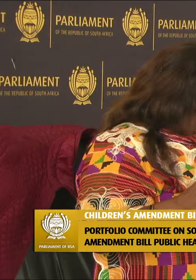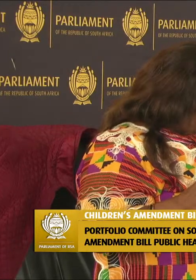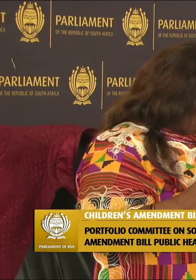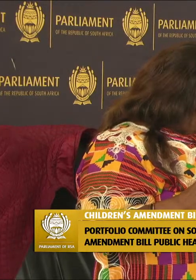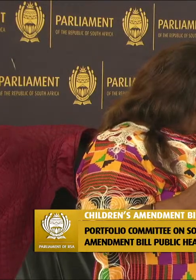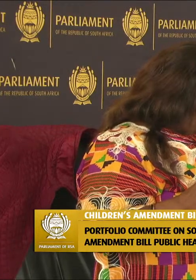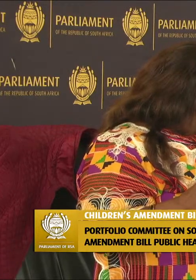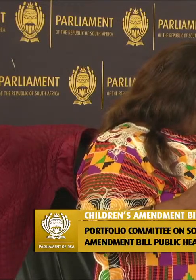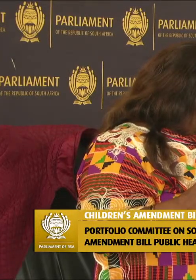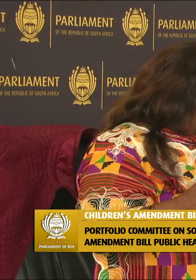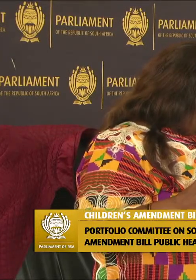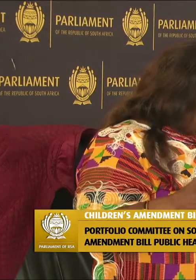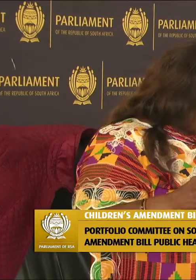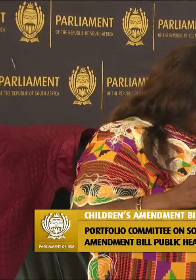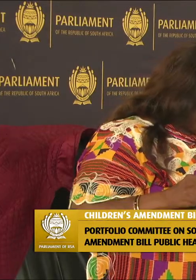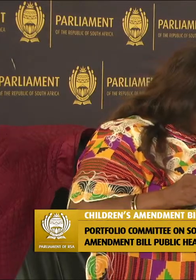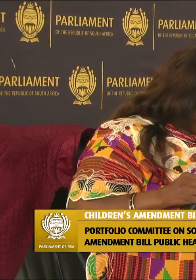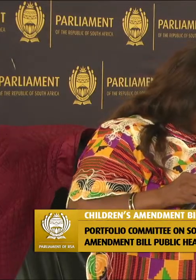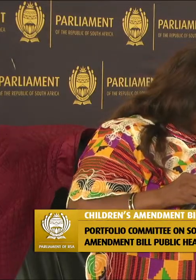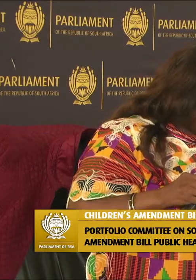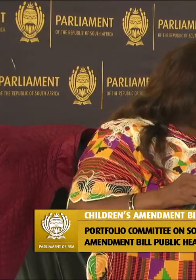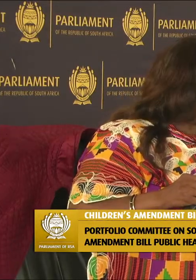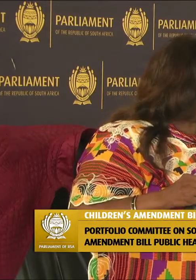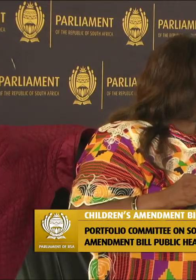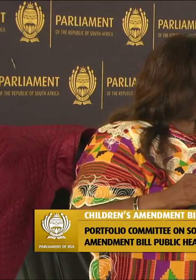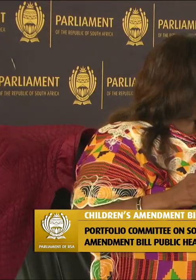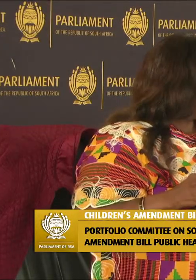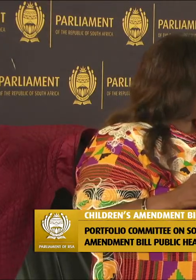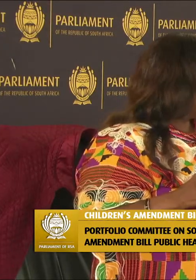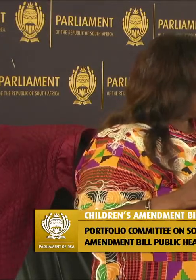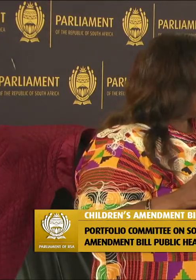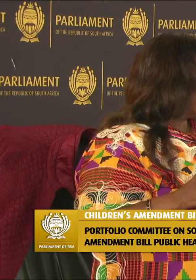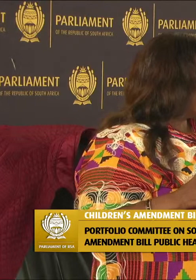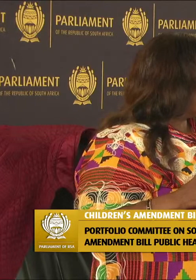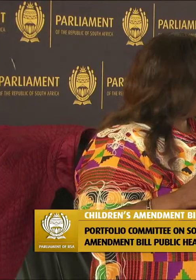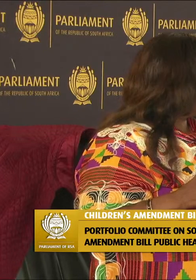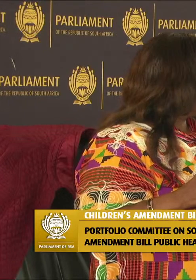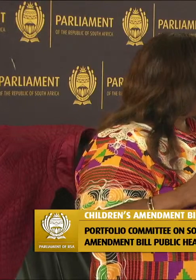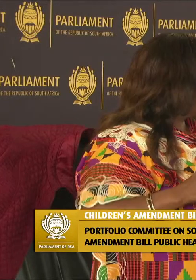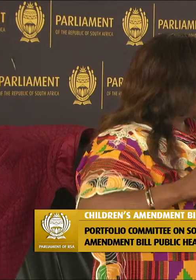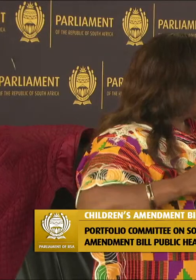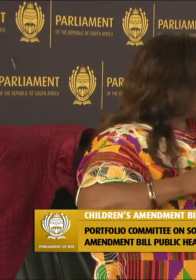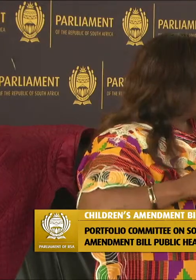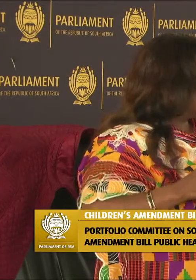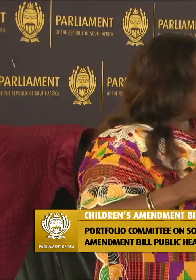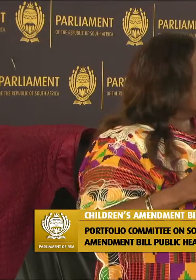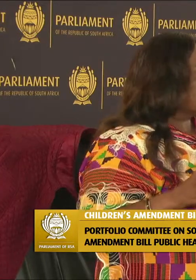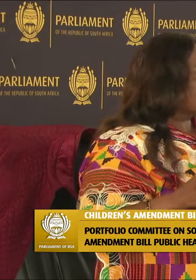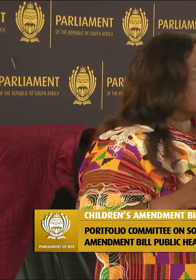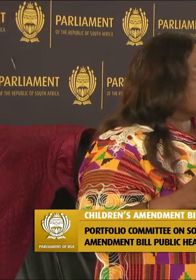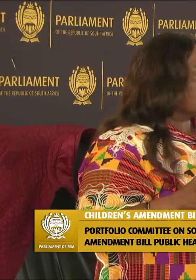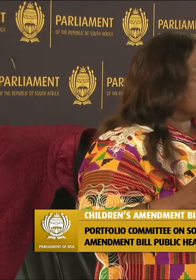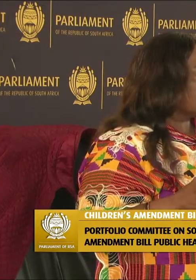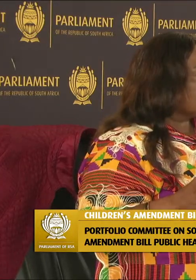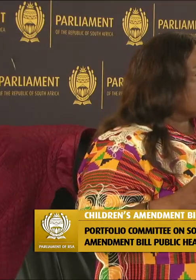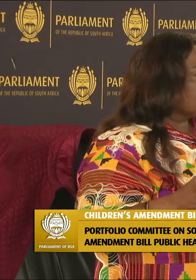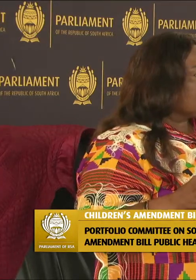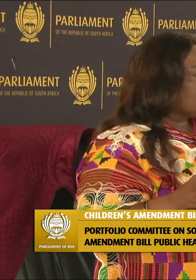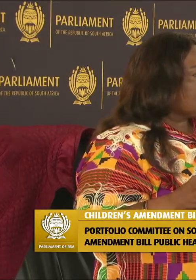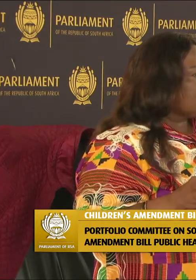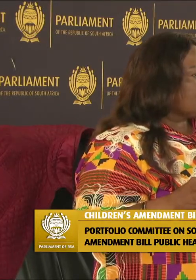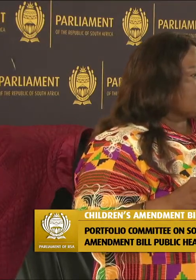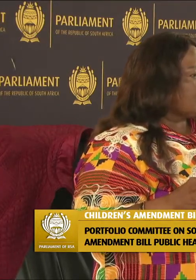of adoption, not just adopting kids who are from our relatives, but even adopting other kids who are